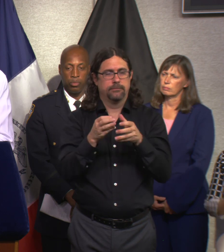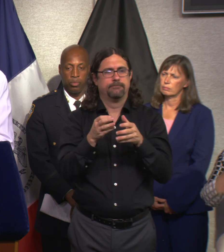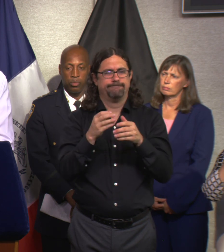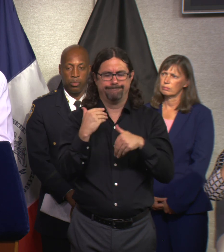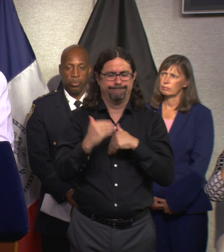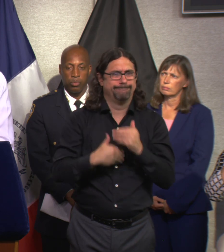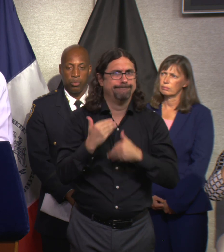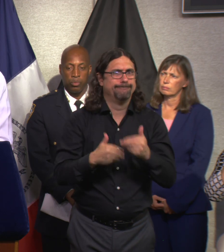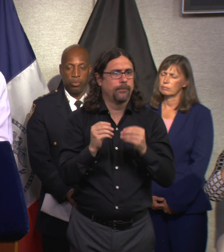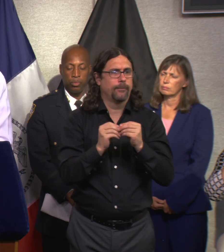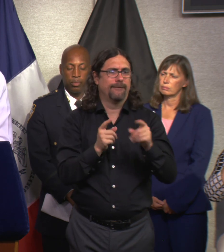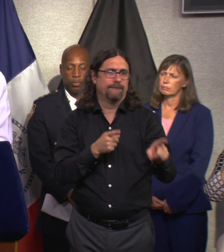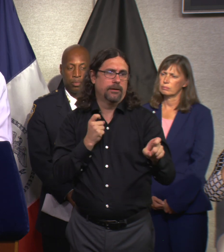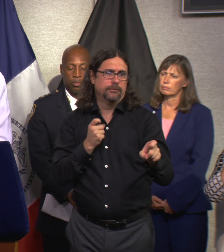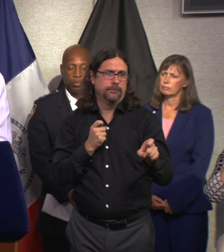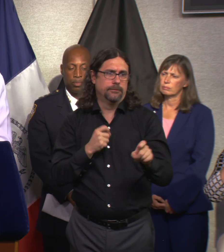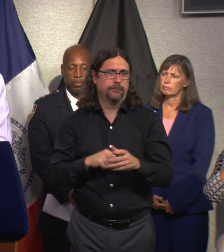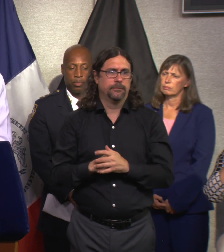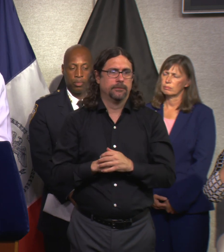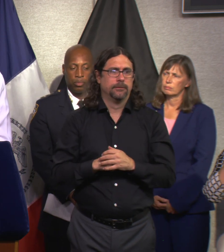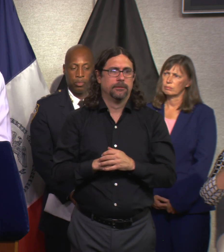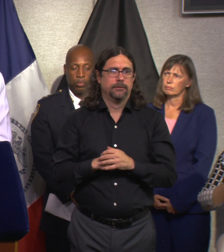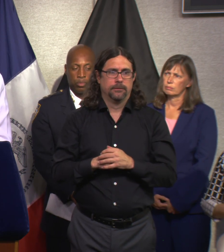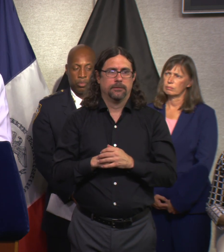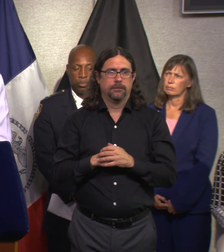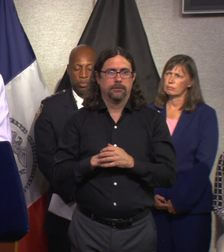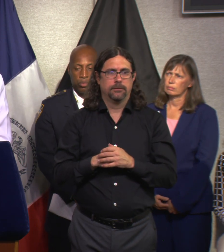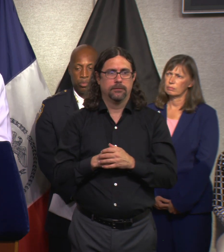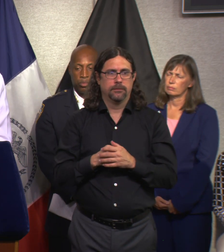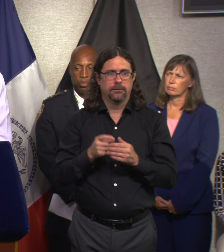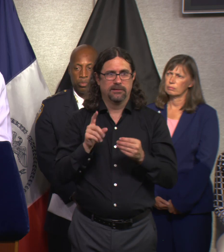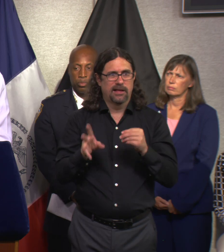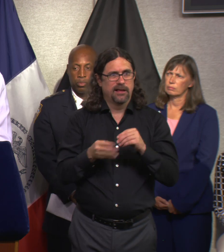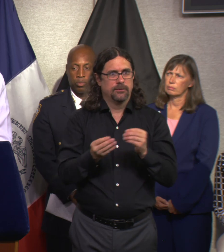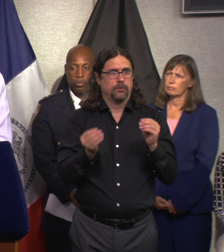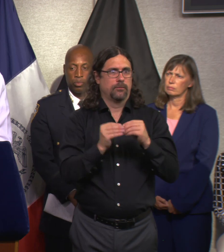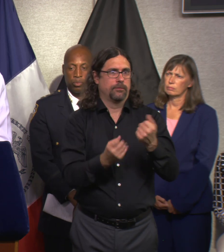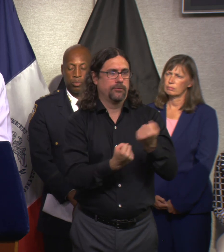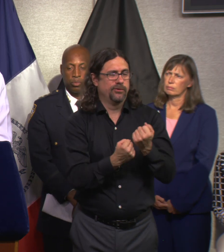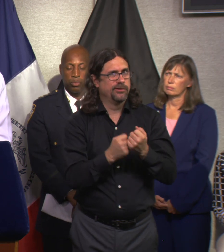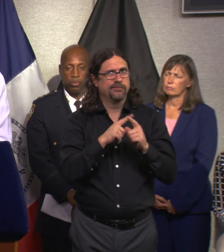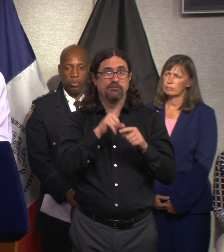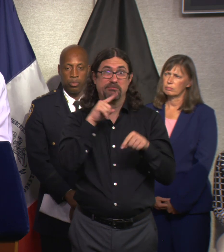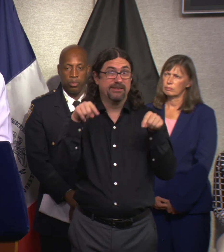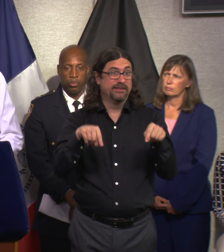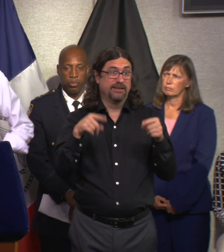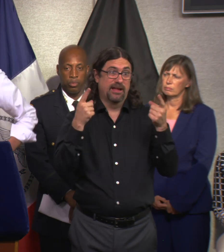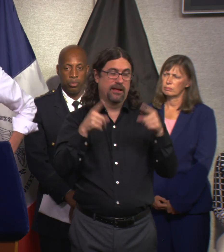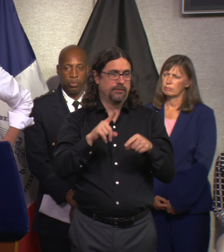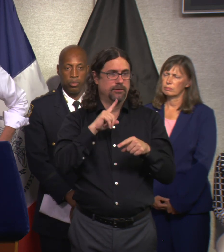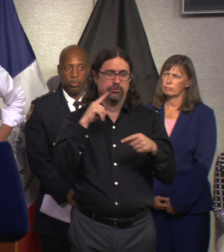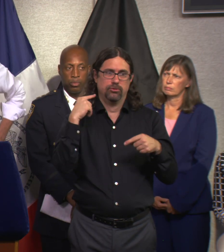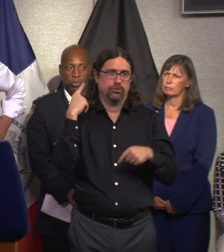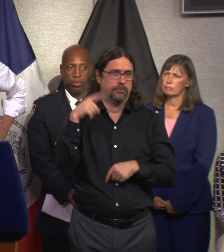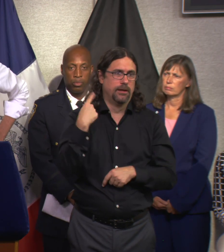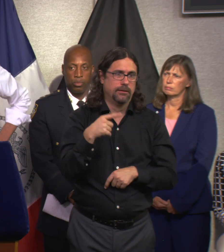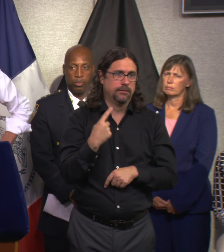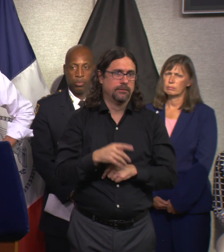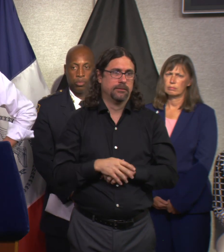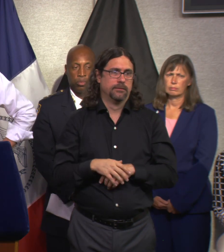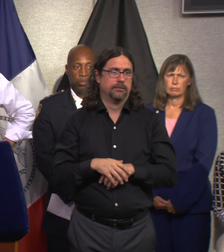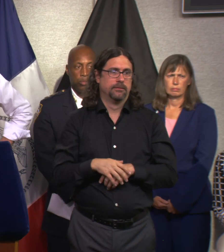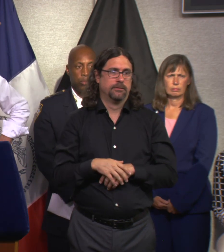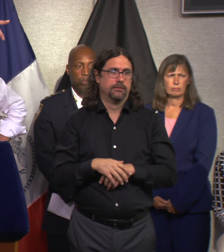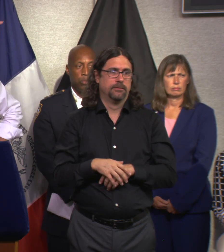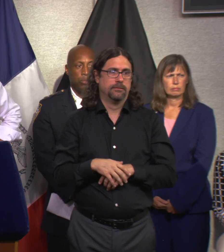in. But this kind of thing drives me crazy. It's so obvious. It's not hard to do. It should have been fixed.